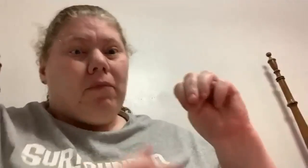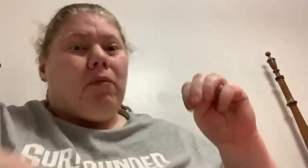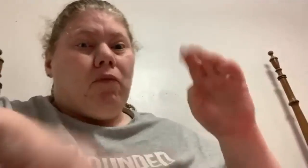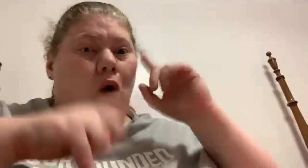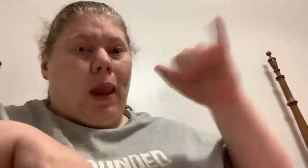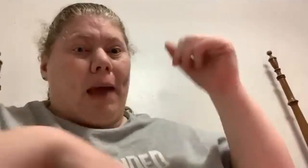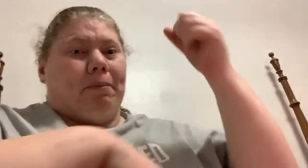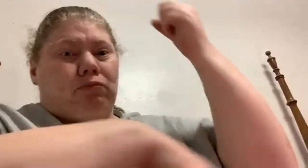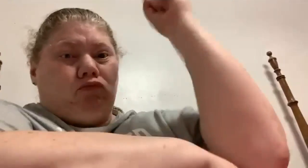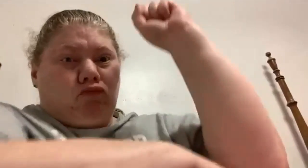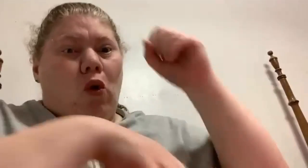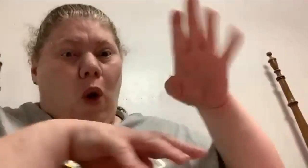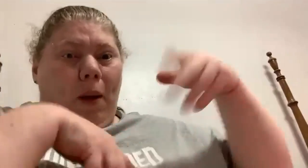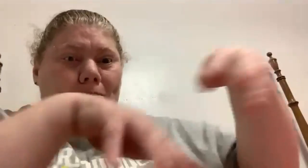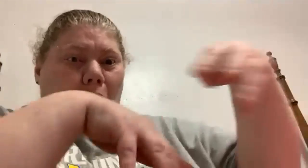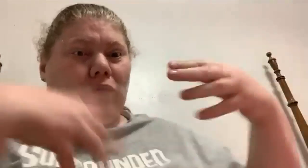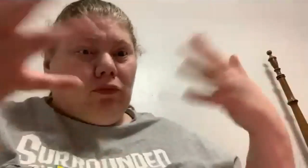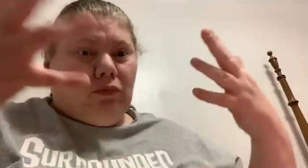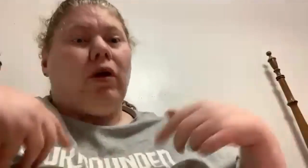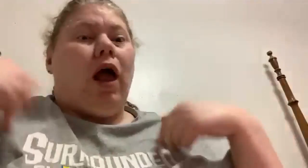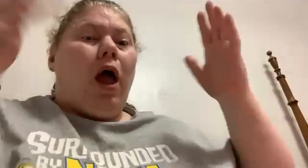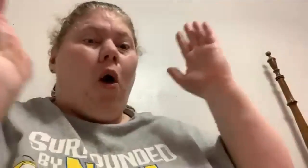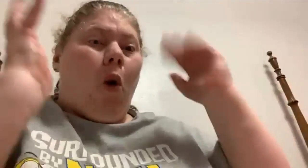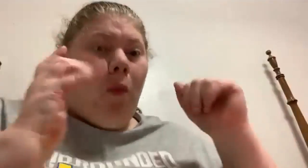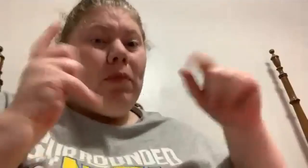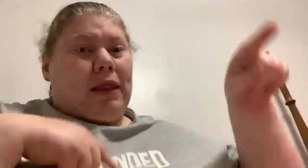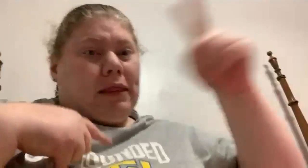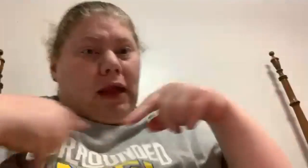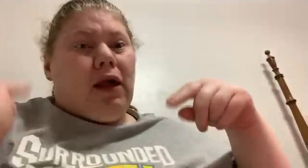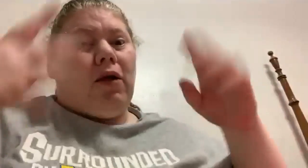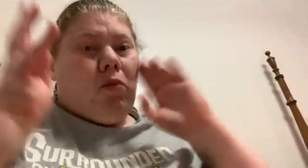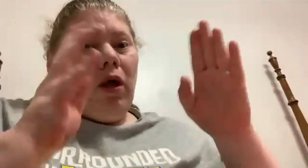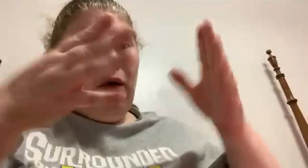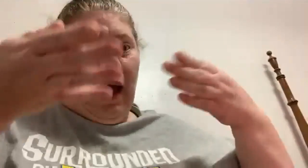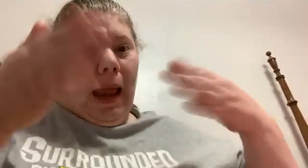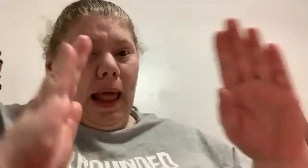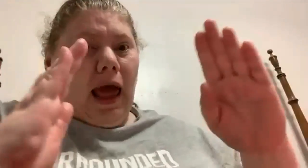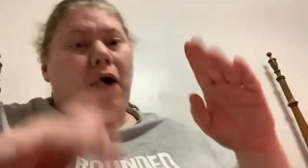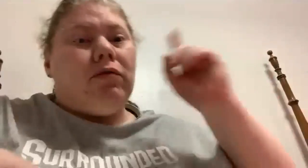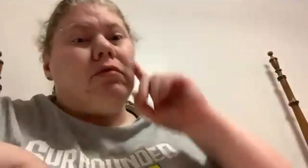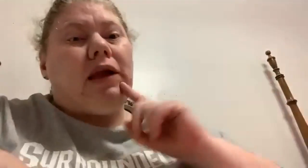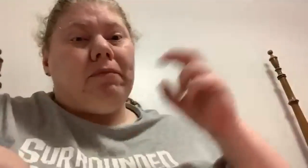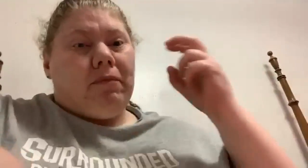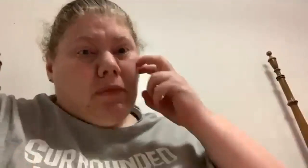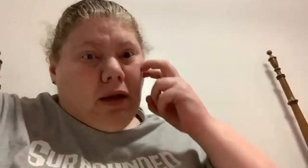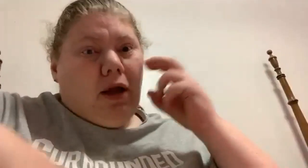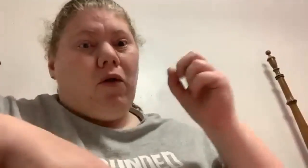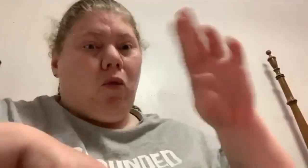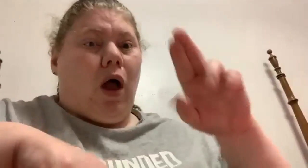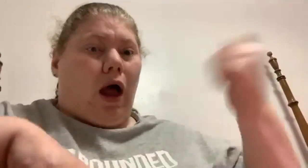of the Black Lives Matter movement, for example, protests, parades, rallies, marches. I hope that they will allow for deafblind